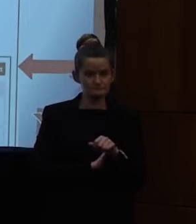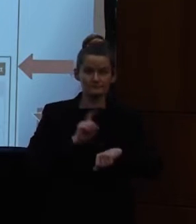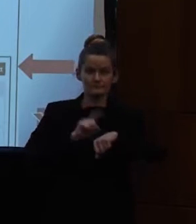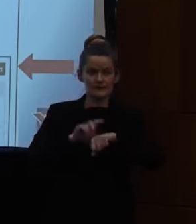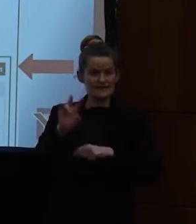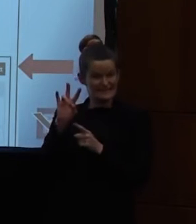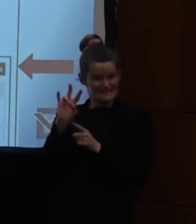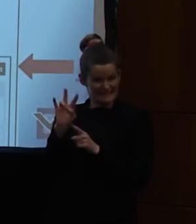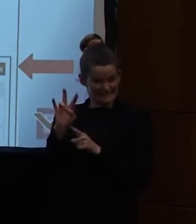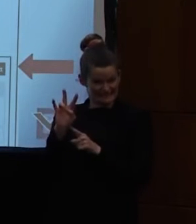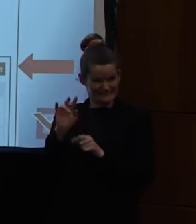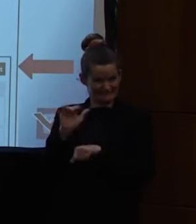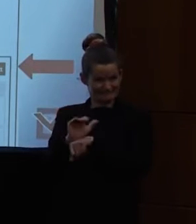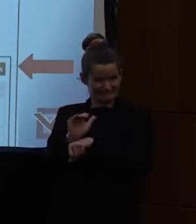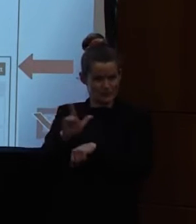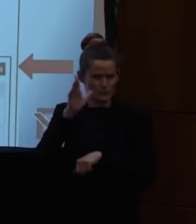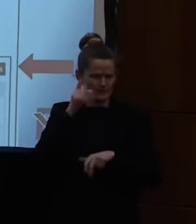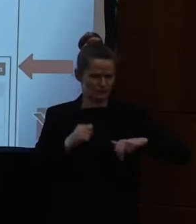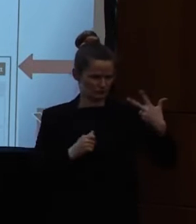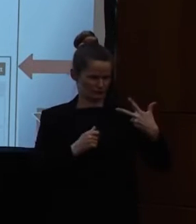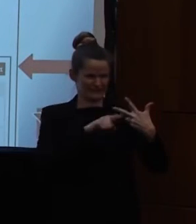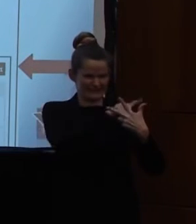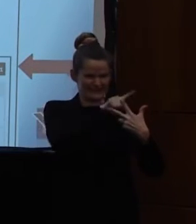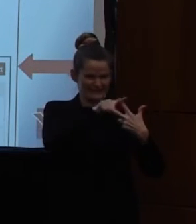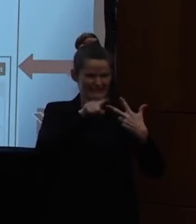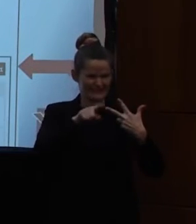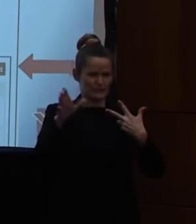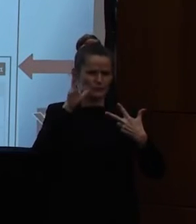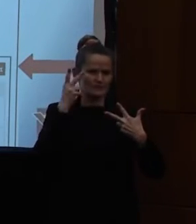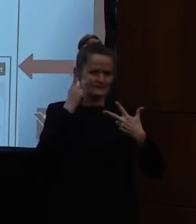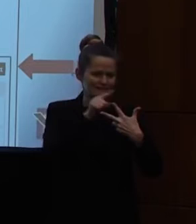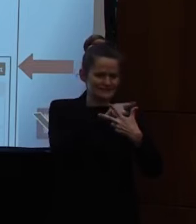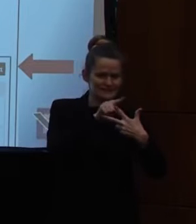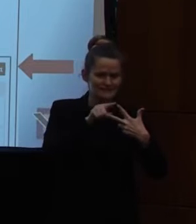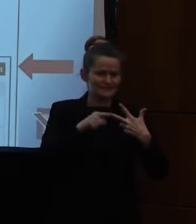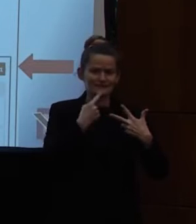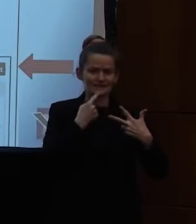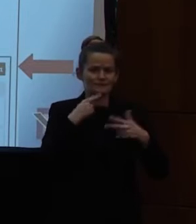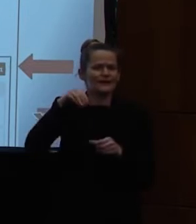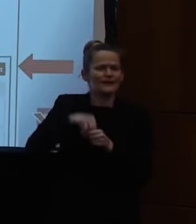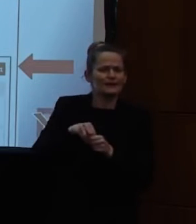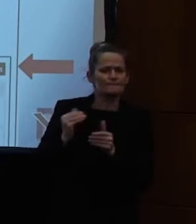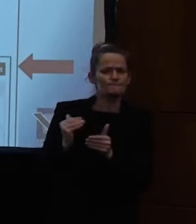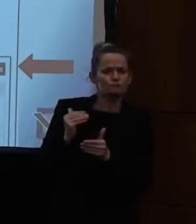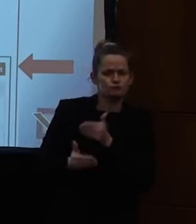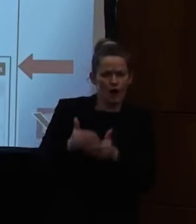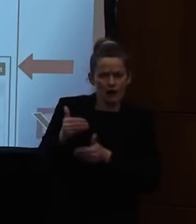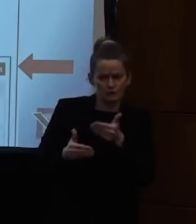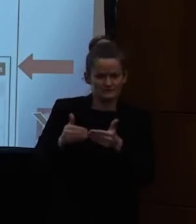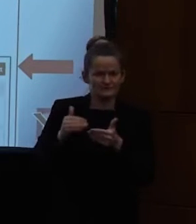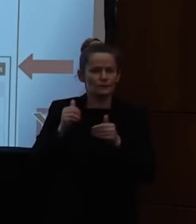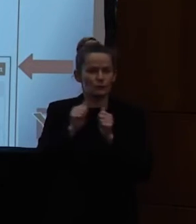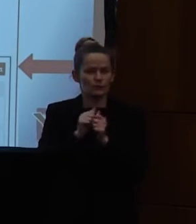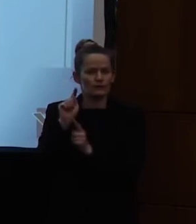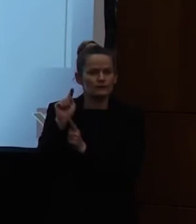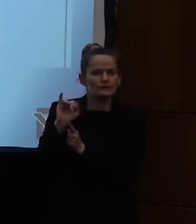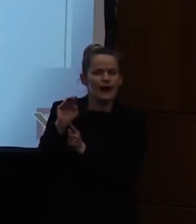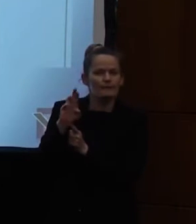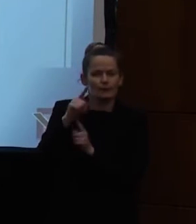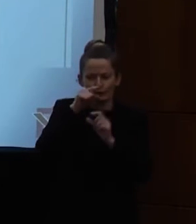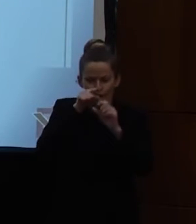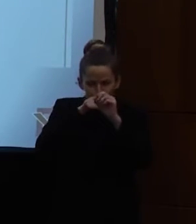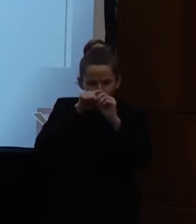the legend there. And then you'll be able to track them and see when they are reported in each locality. Also, if you click